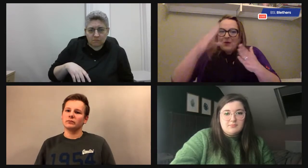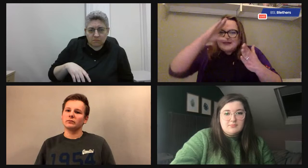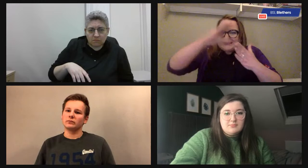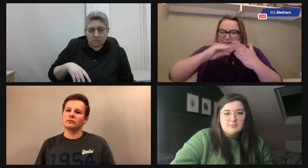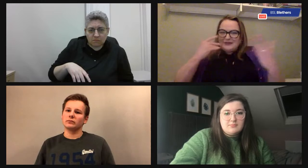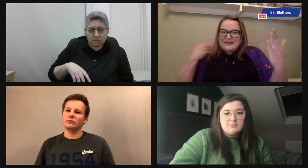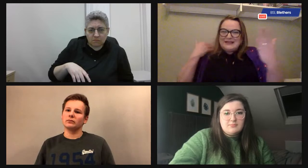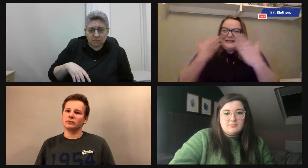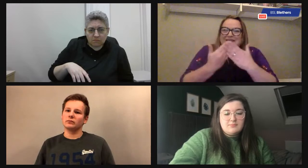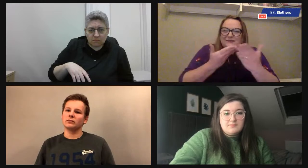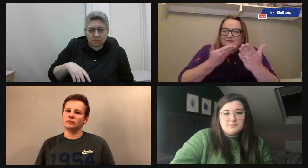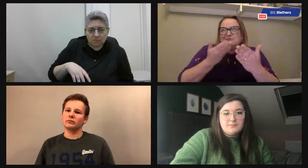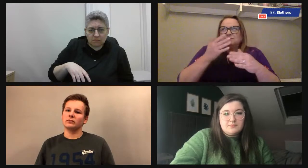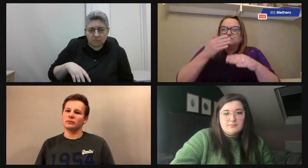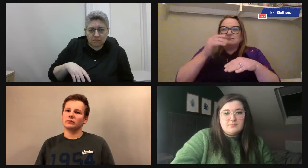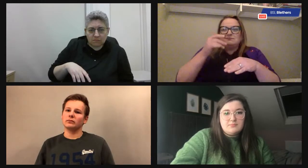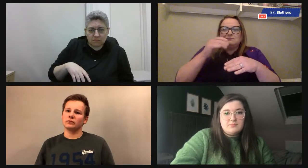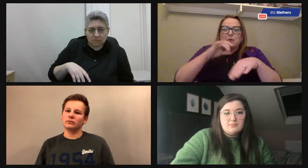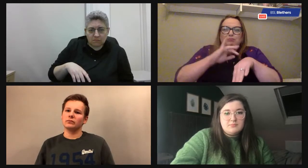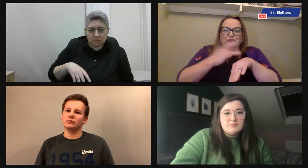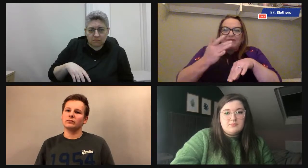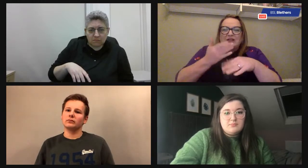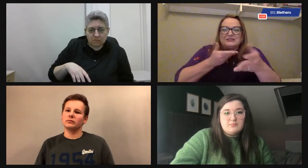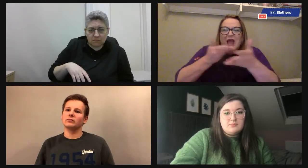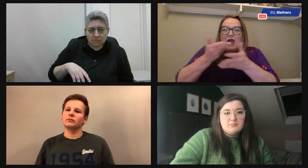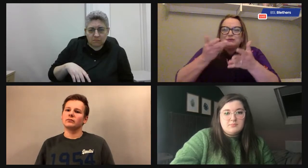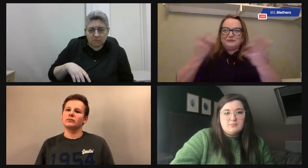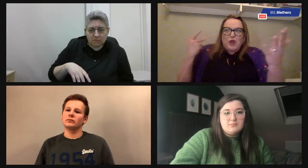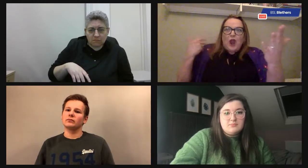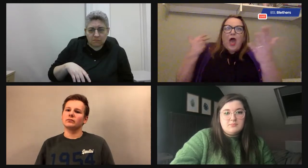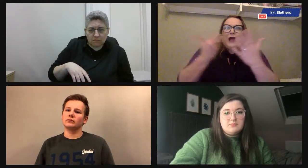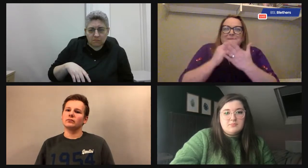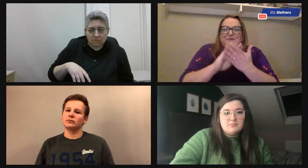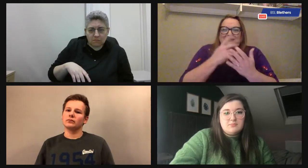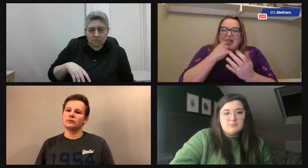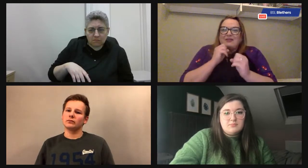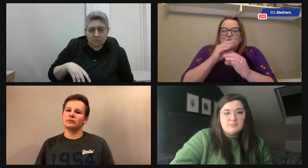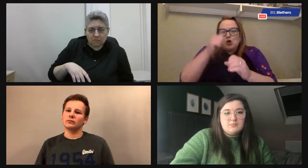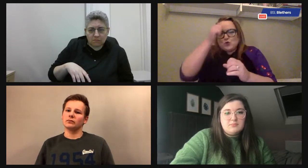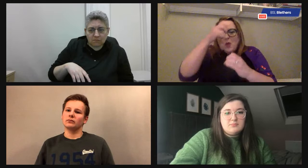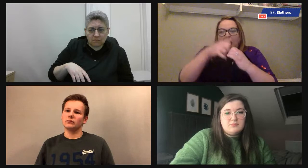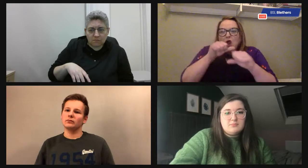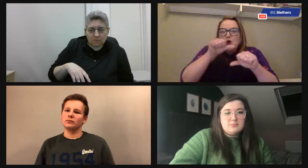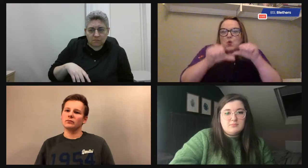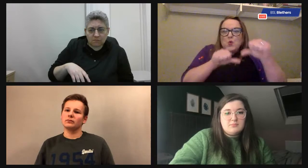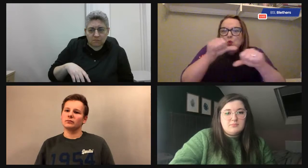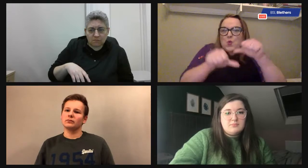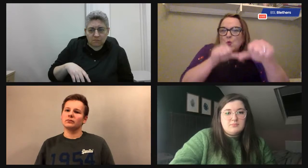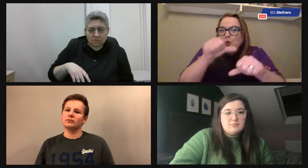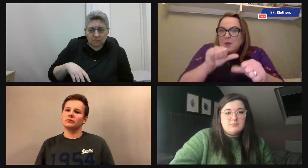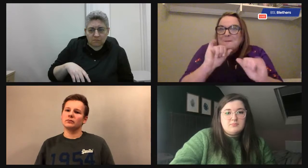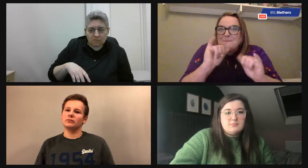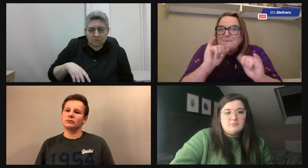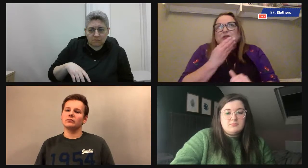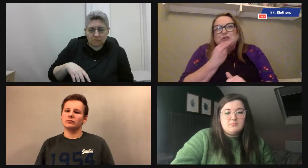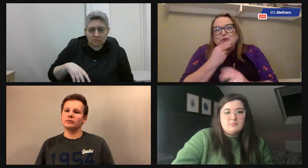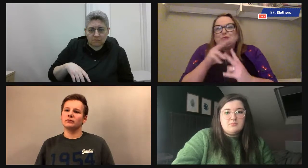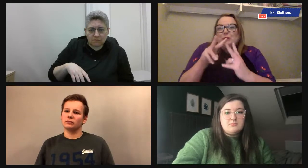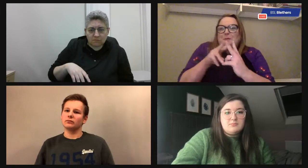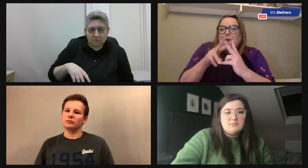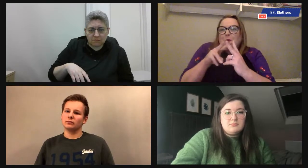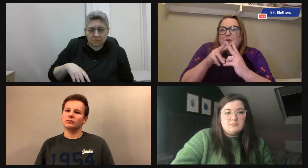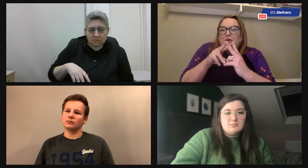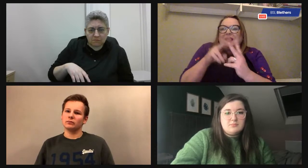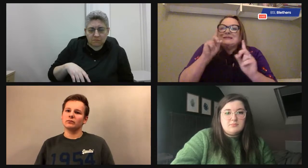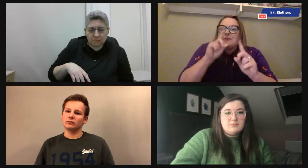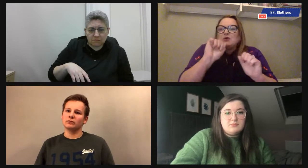maybe it's the fact that they've maybe been through that journey and, they've maybe been a professional counsellor for a long